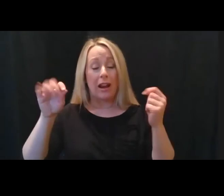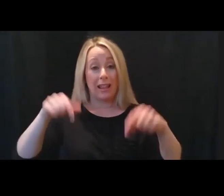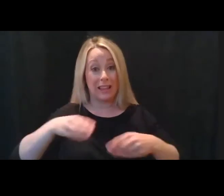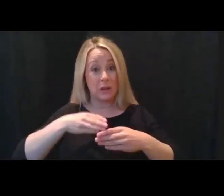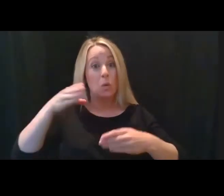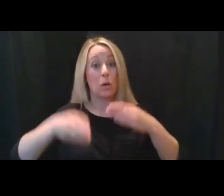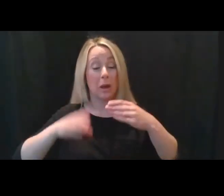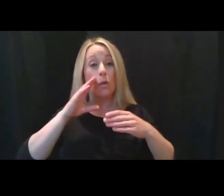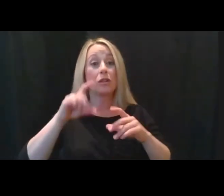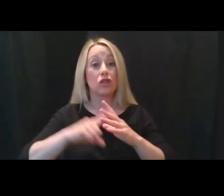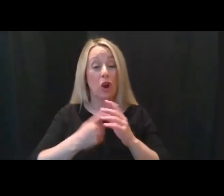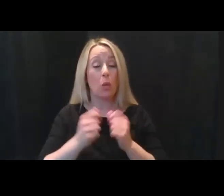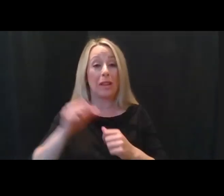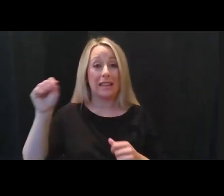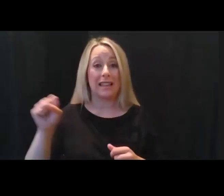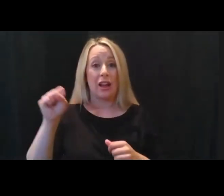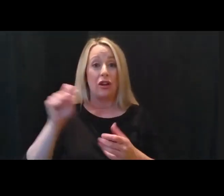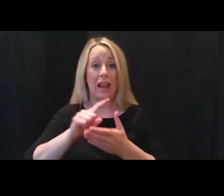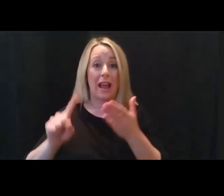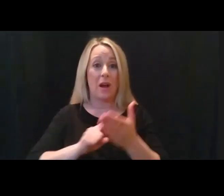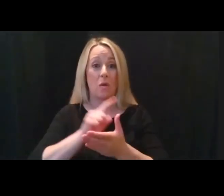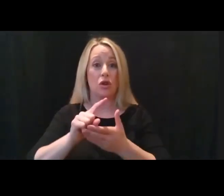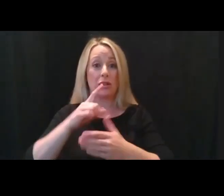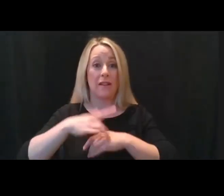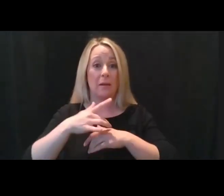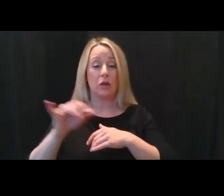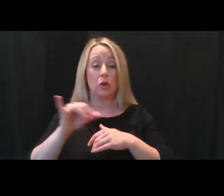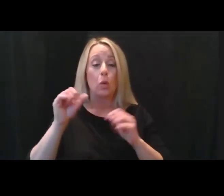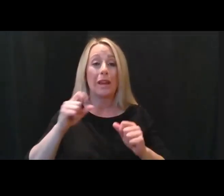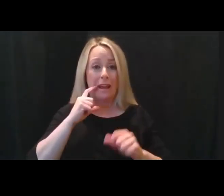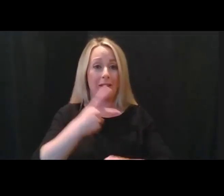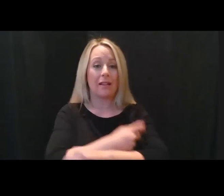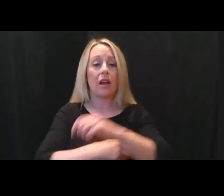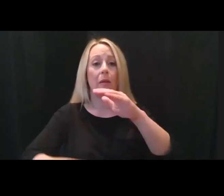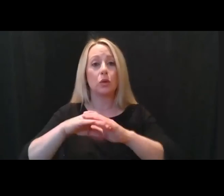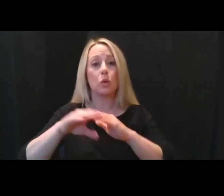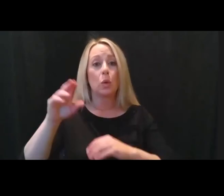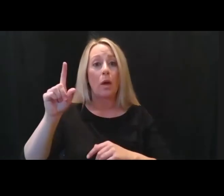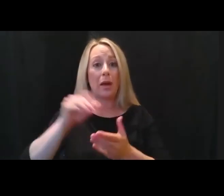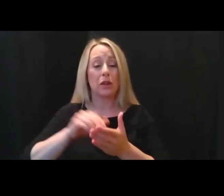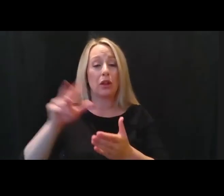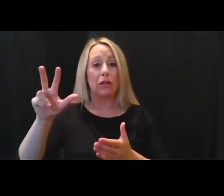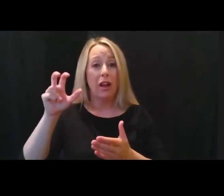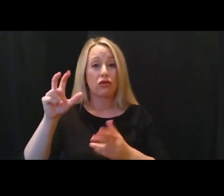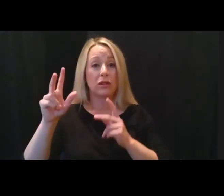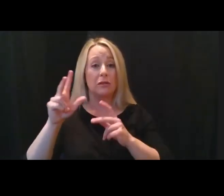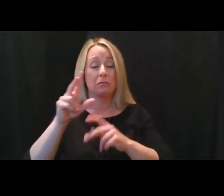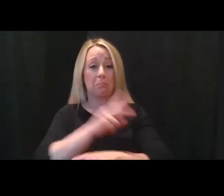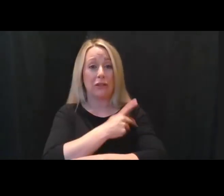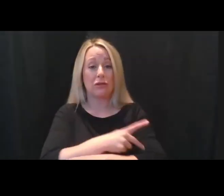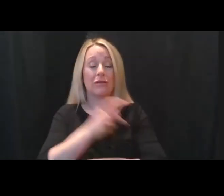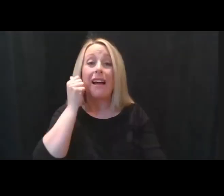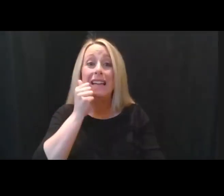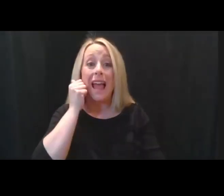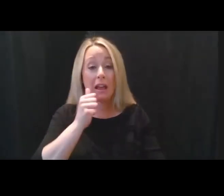with Saturday hours as well. We are able to vaccinate up to 1,300 patients a day, and we've been very efficient. It's a